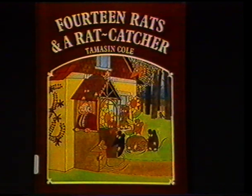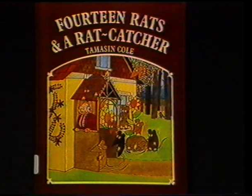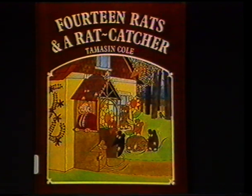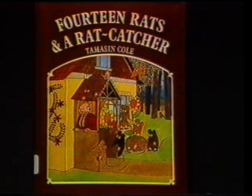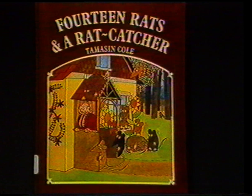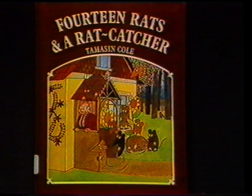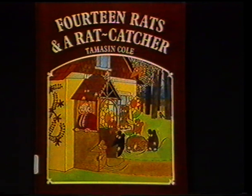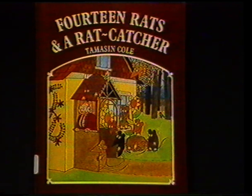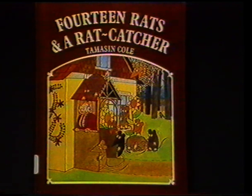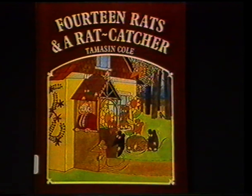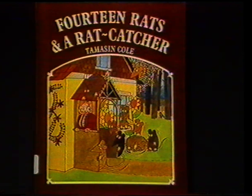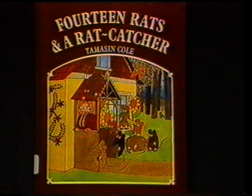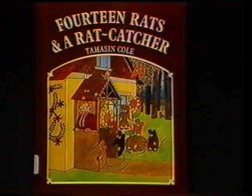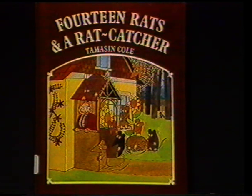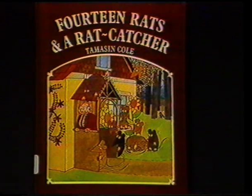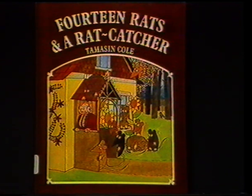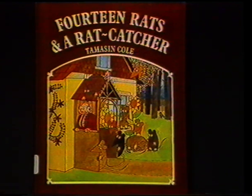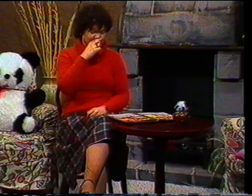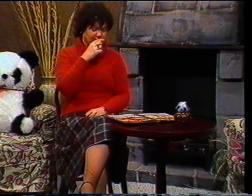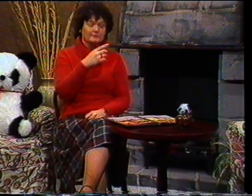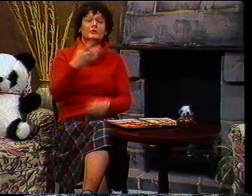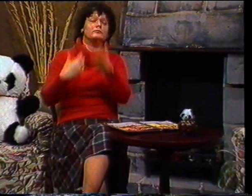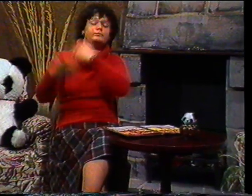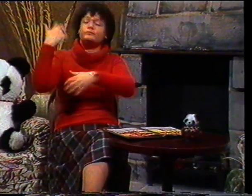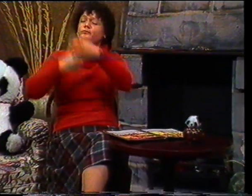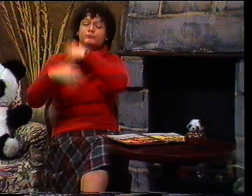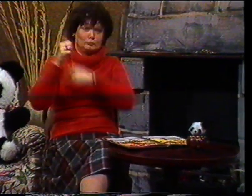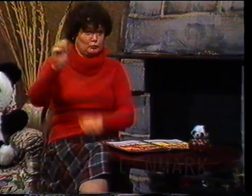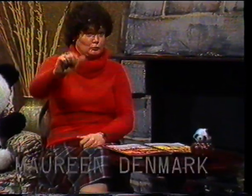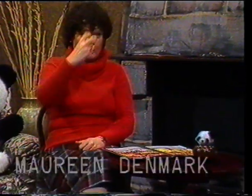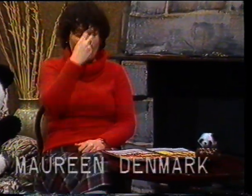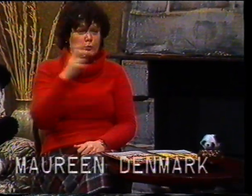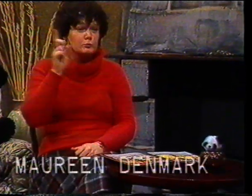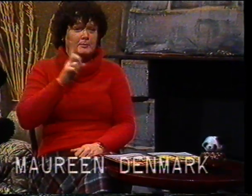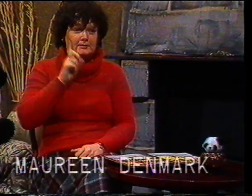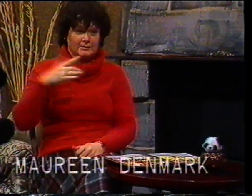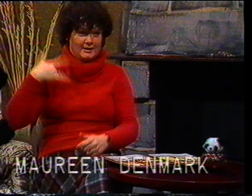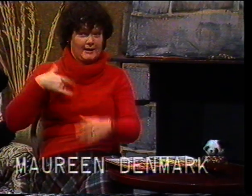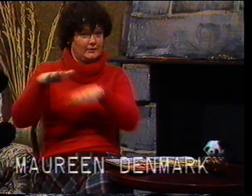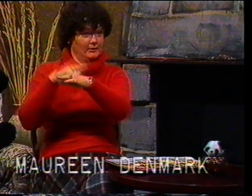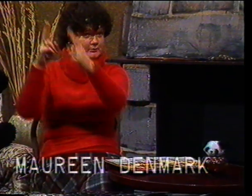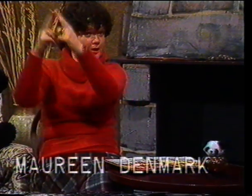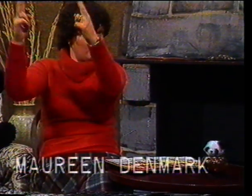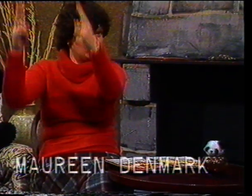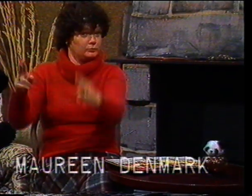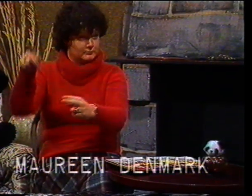Fourteen Rats and a Rat Catcher by Tamazin Cole. Long, long ago, there was an old woman who lived in a